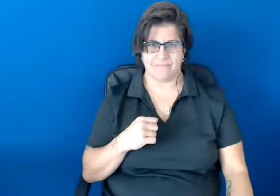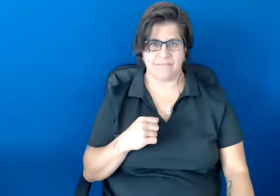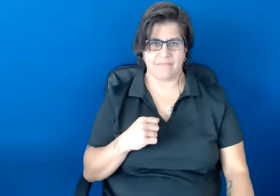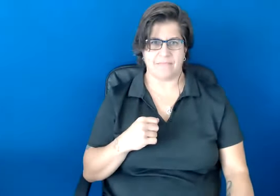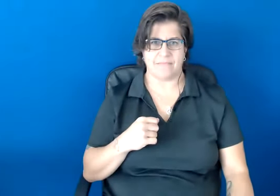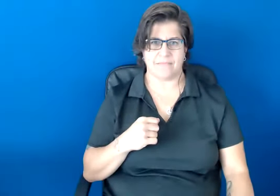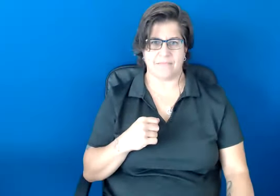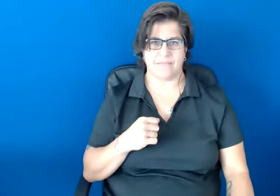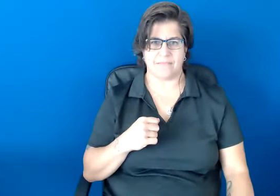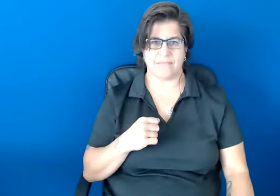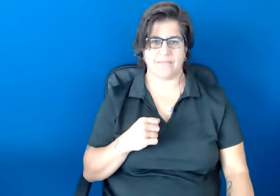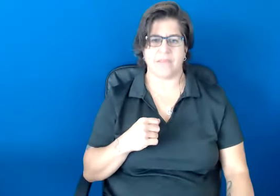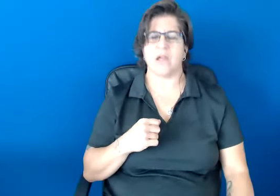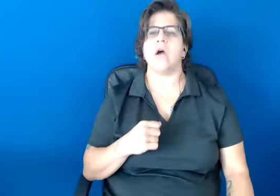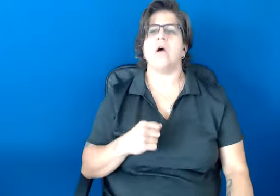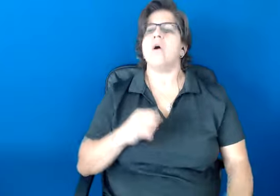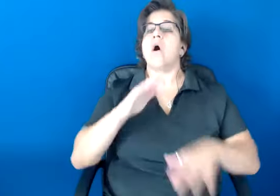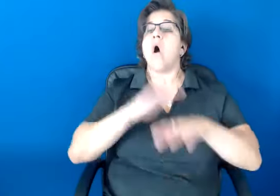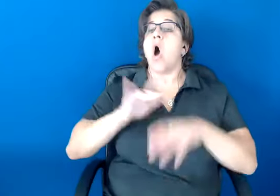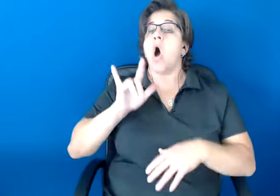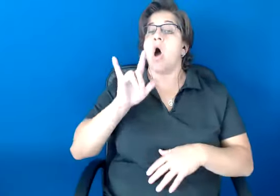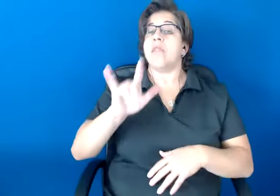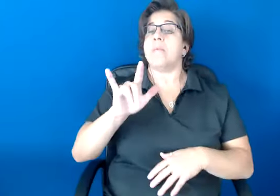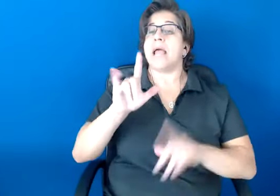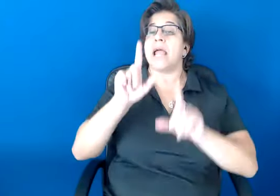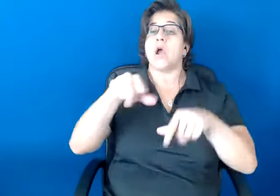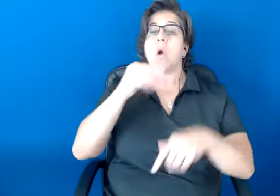And on the plane home, I just took